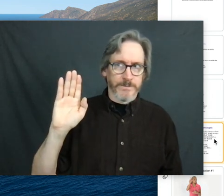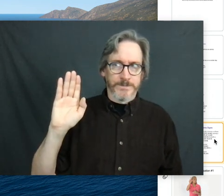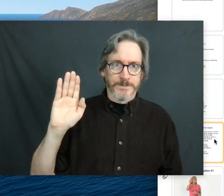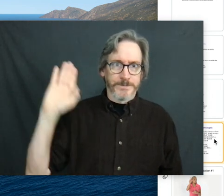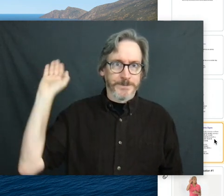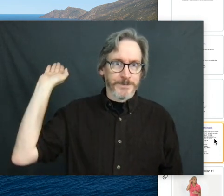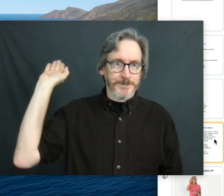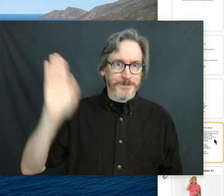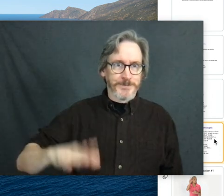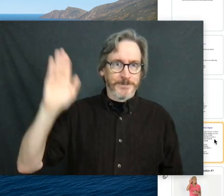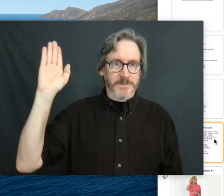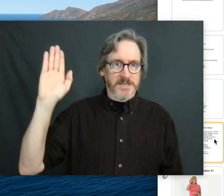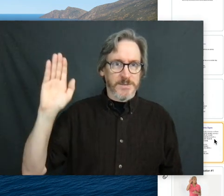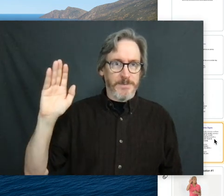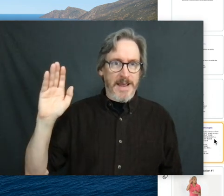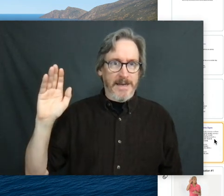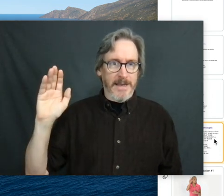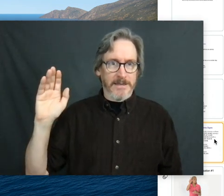you're